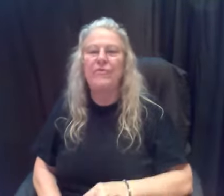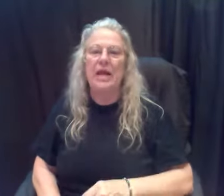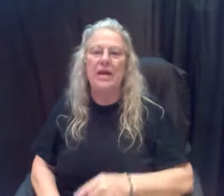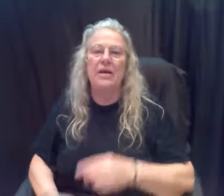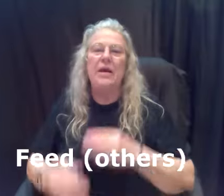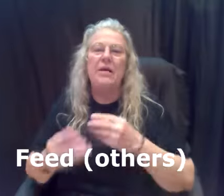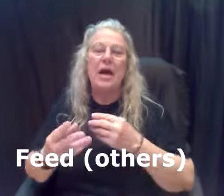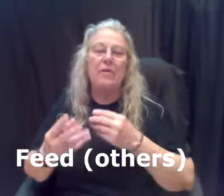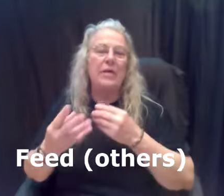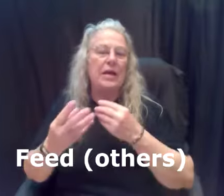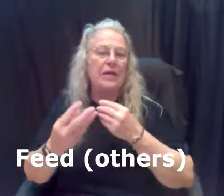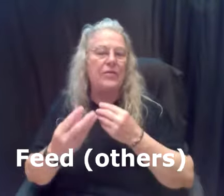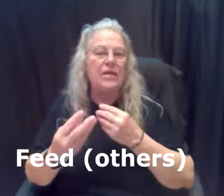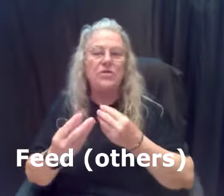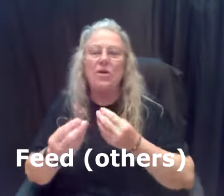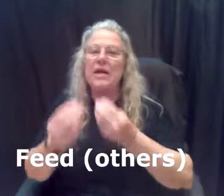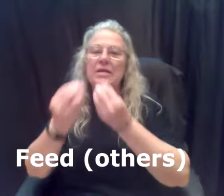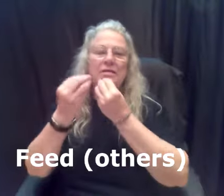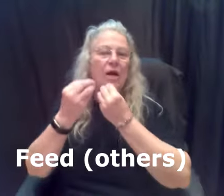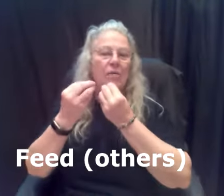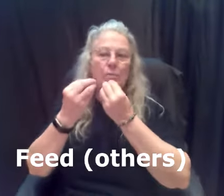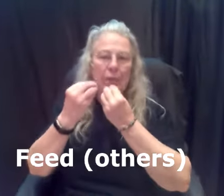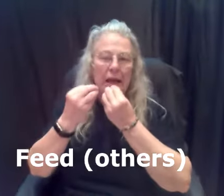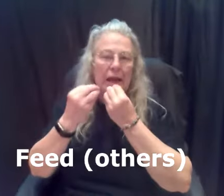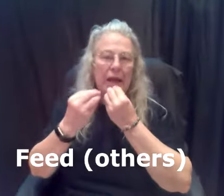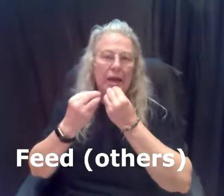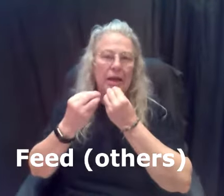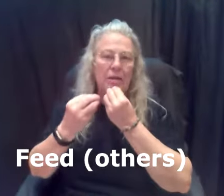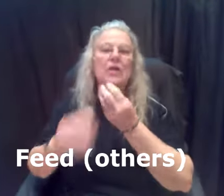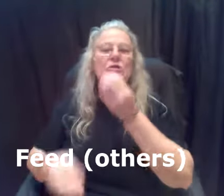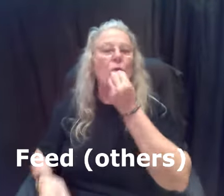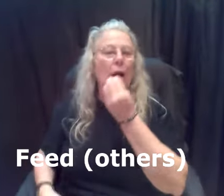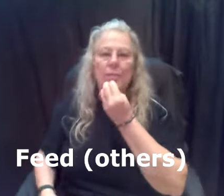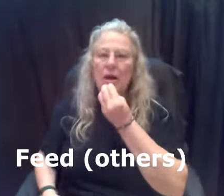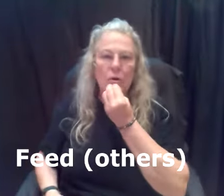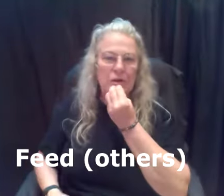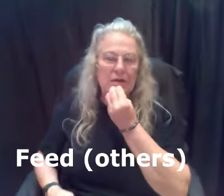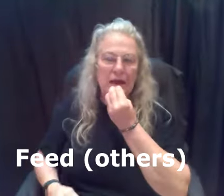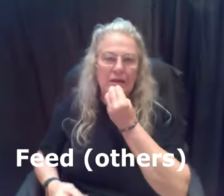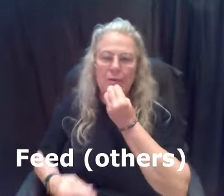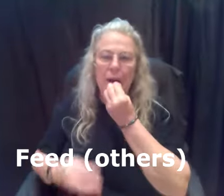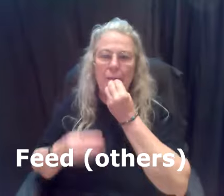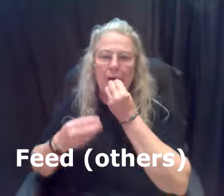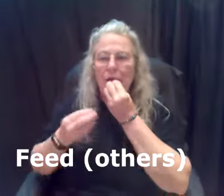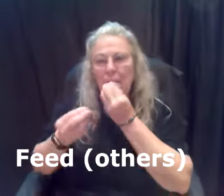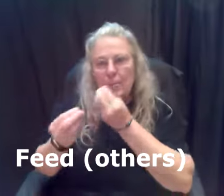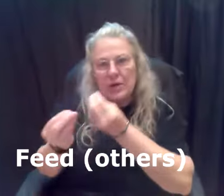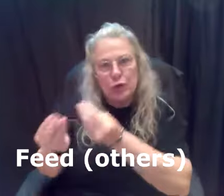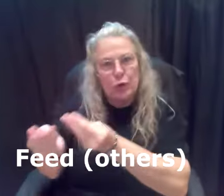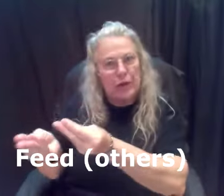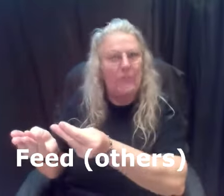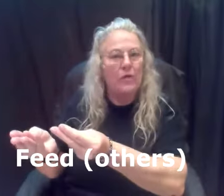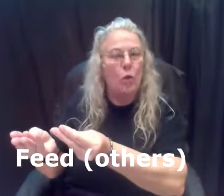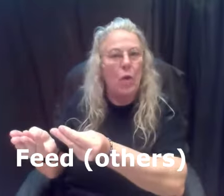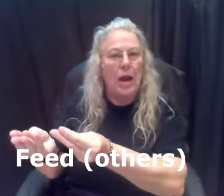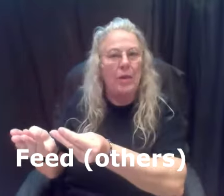Feed. Now, in this song, it's not me eating, so I'm not going to take it to my mouth, but to give it away.